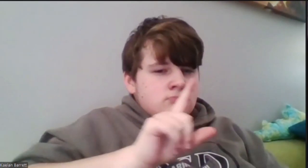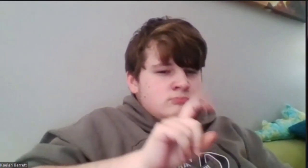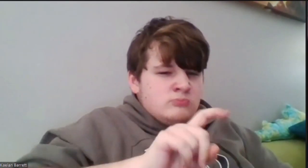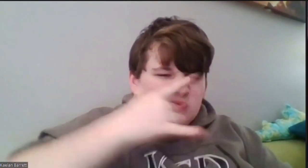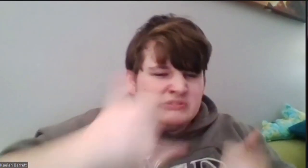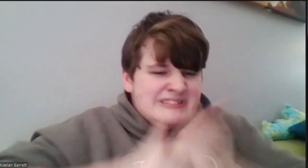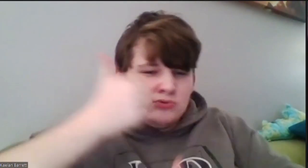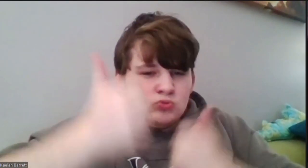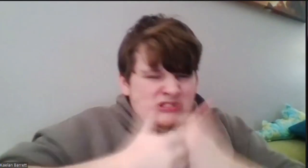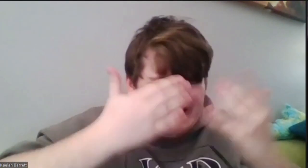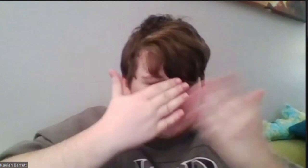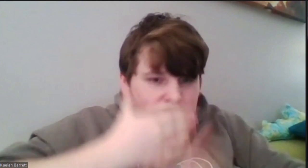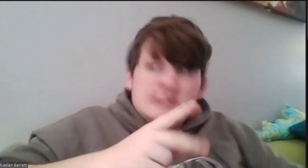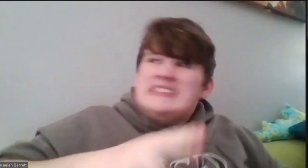and the ghost of the future doesn't say anything.